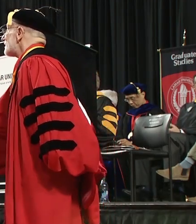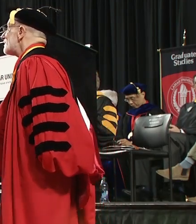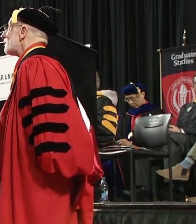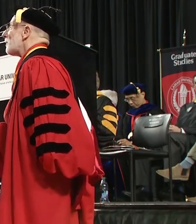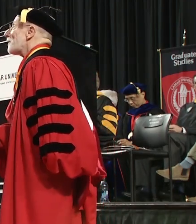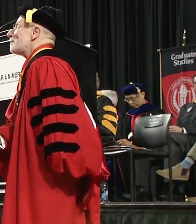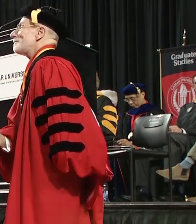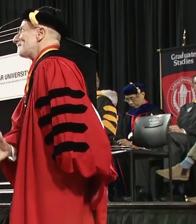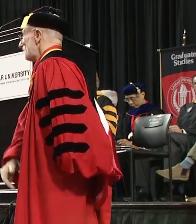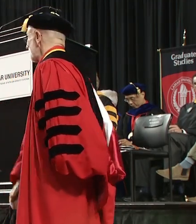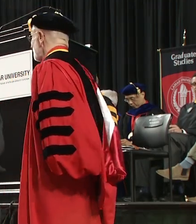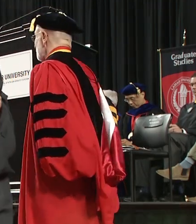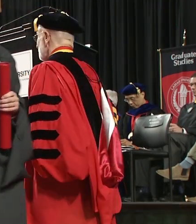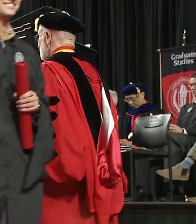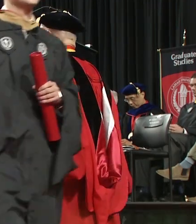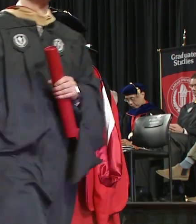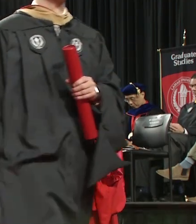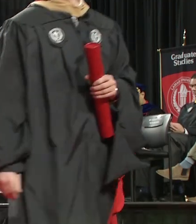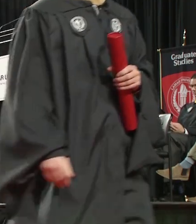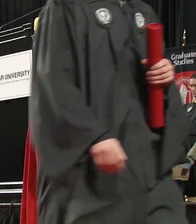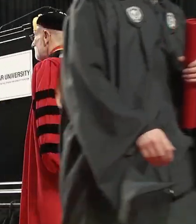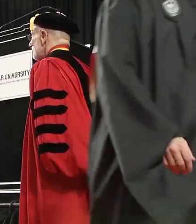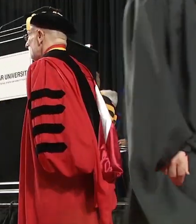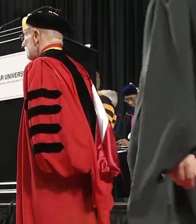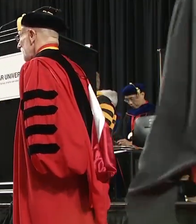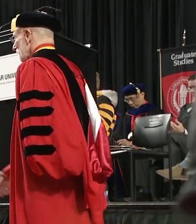Marie Lond.